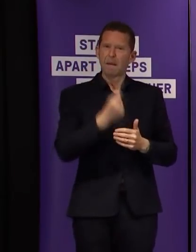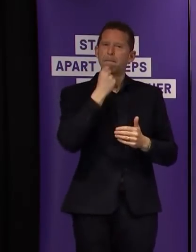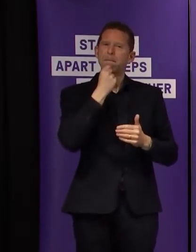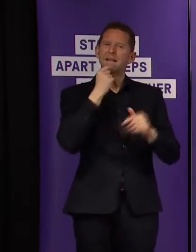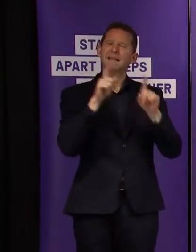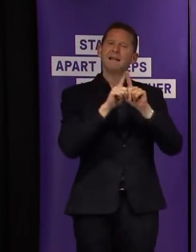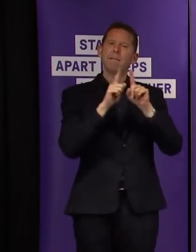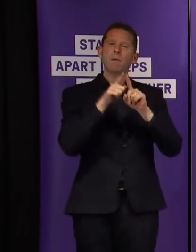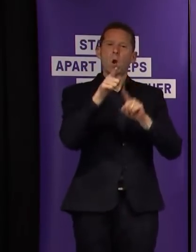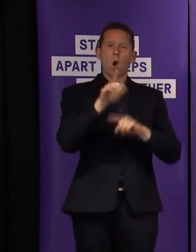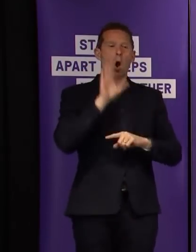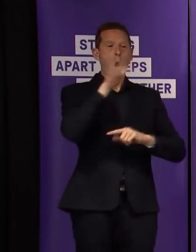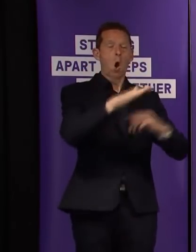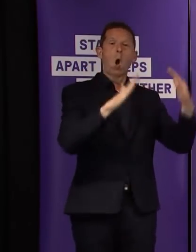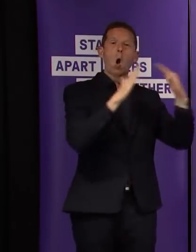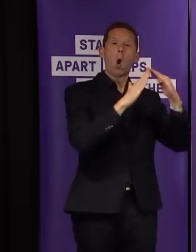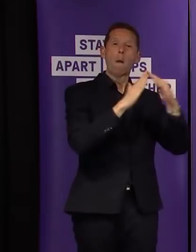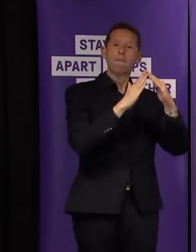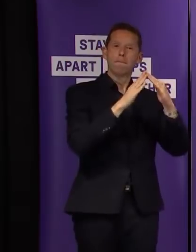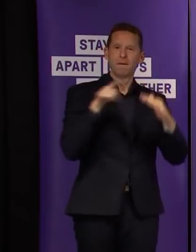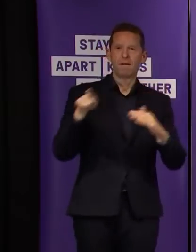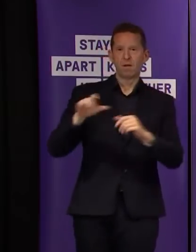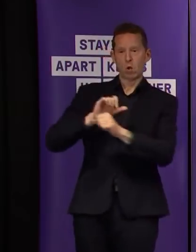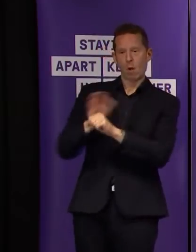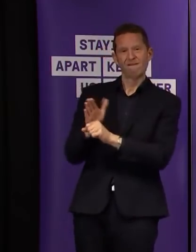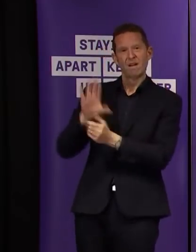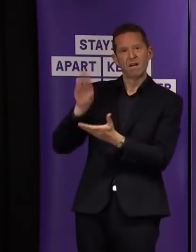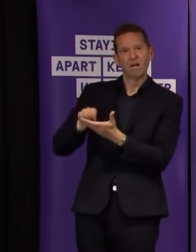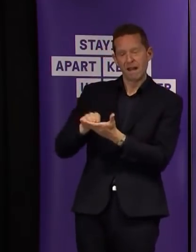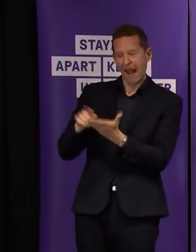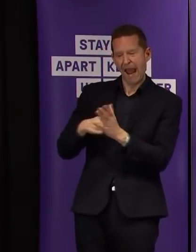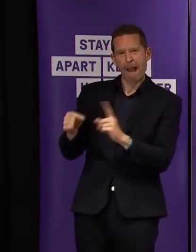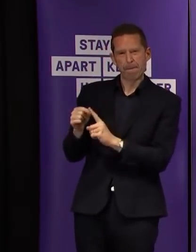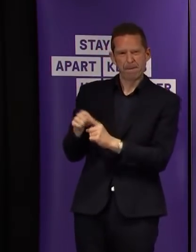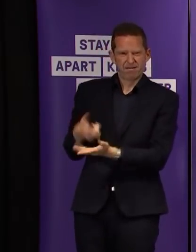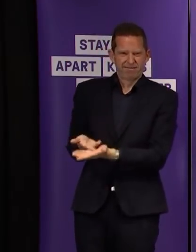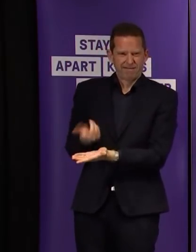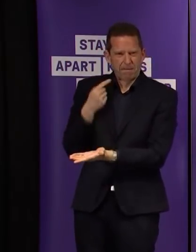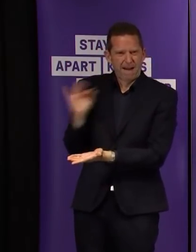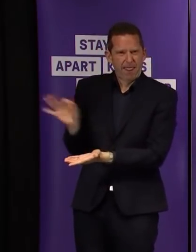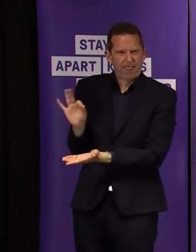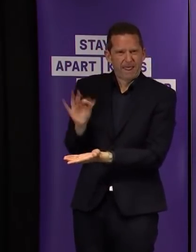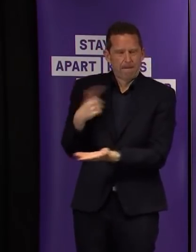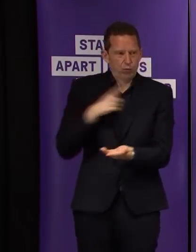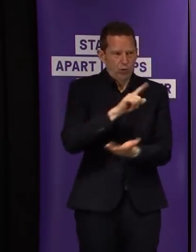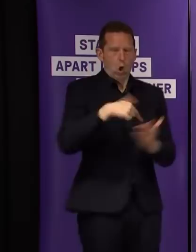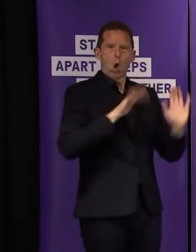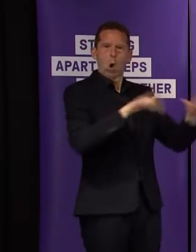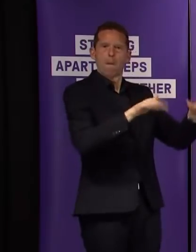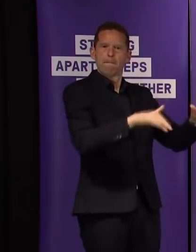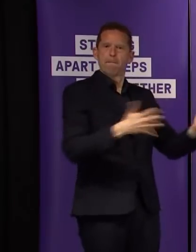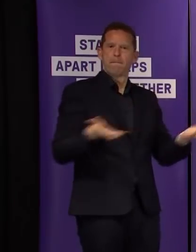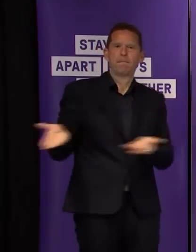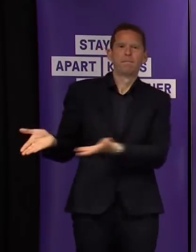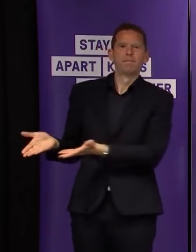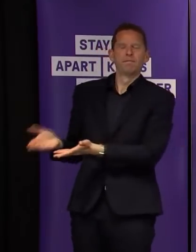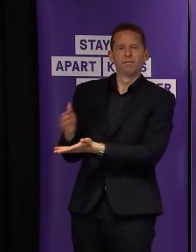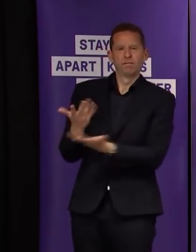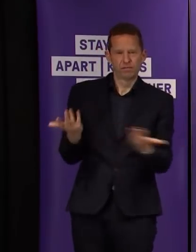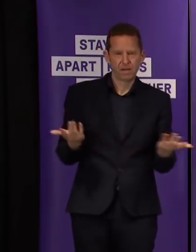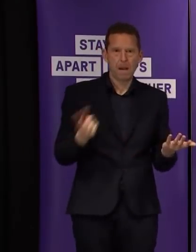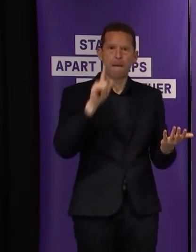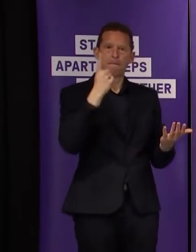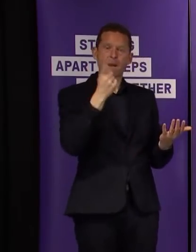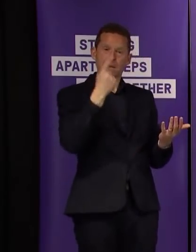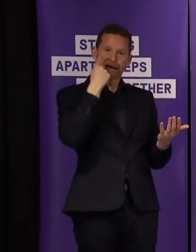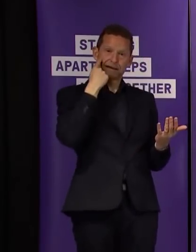everyone's at home, the app isn't really a thing. It's not doing its job because we're not actually letting it. But